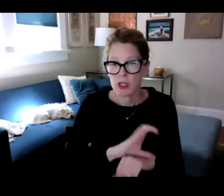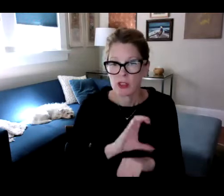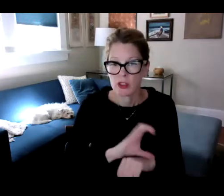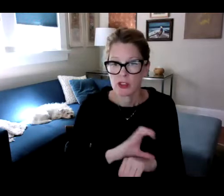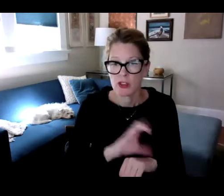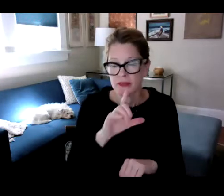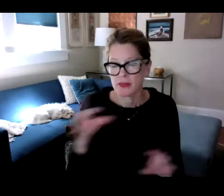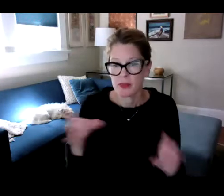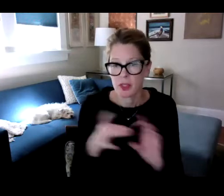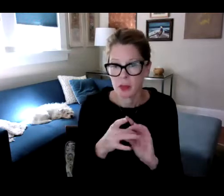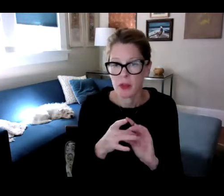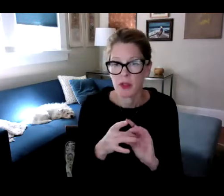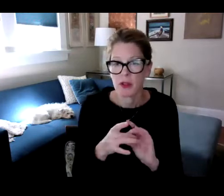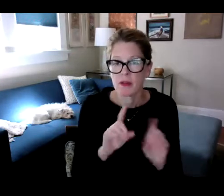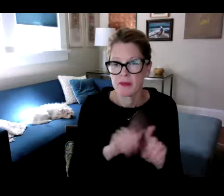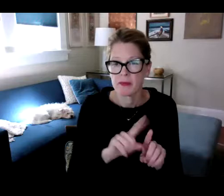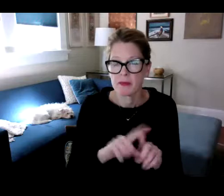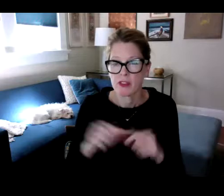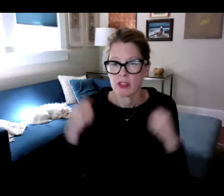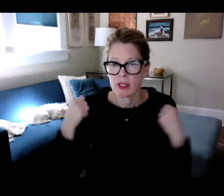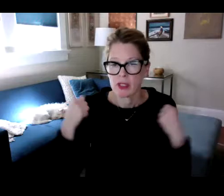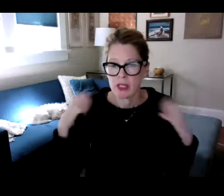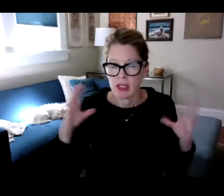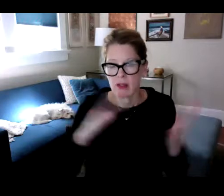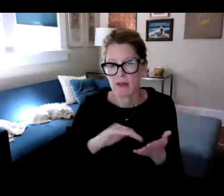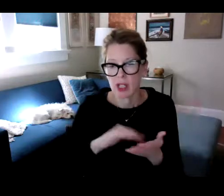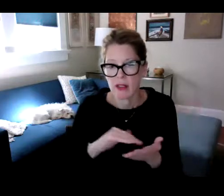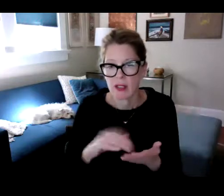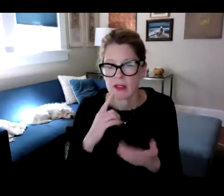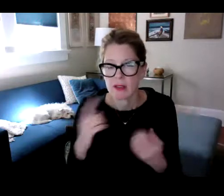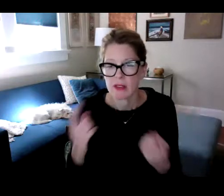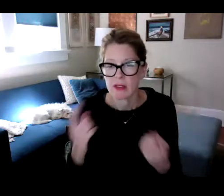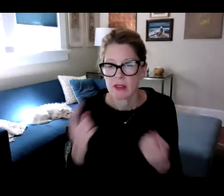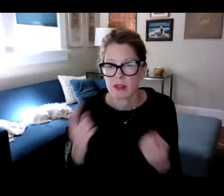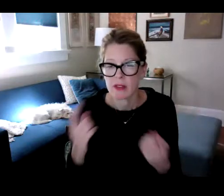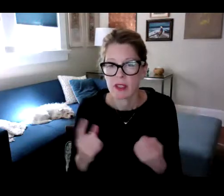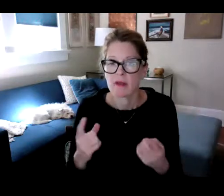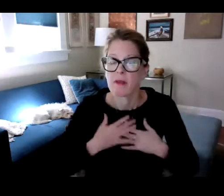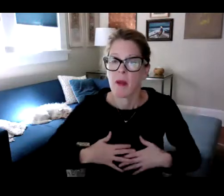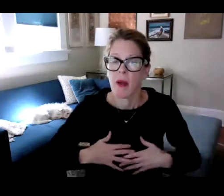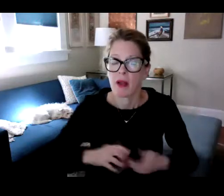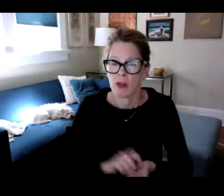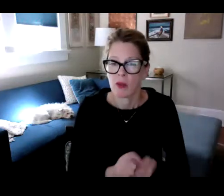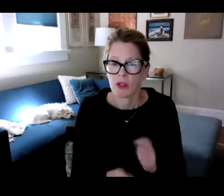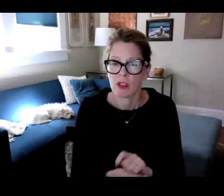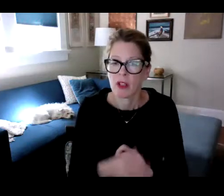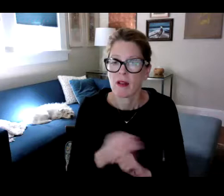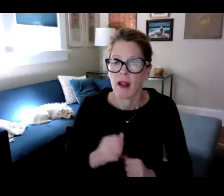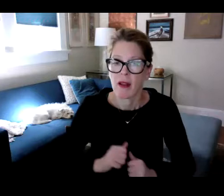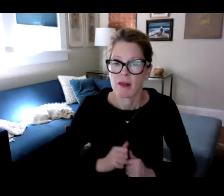saints, the forgiveness of sins, the resurrection of the body, and the life everlasting.